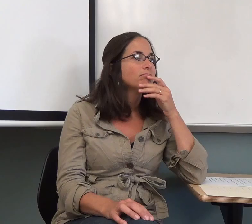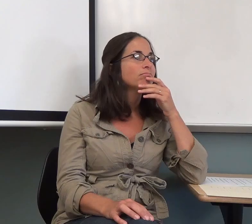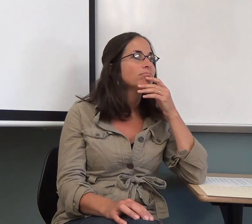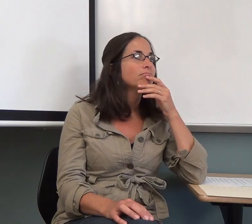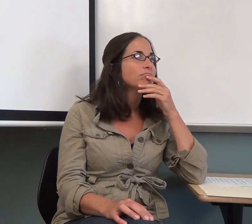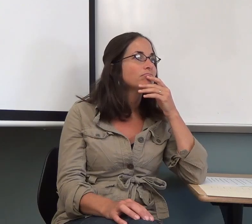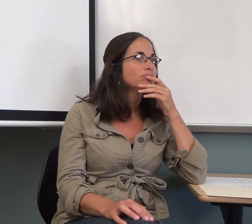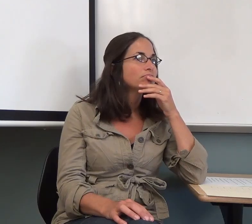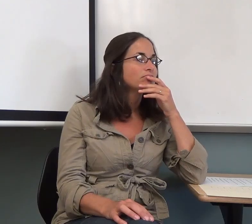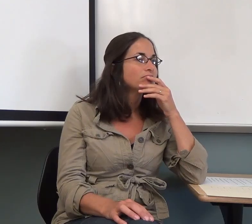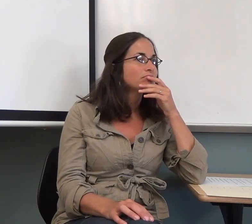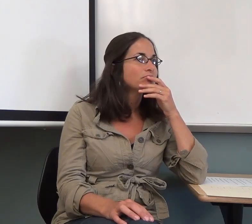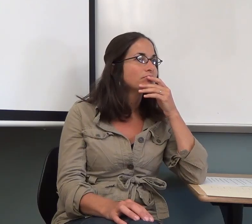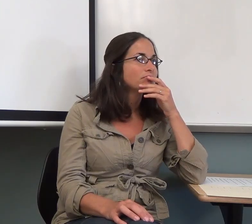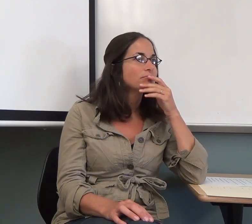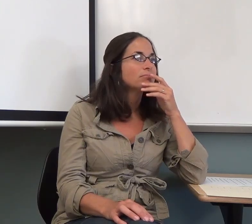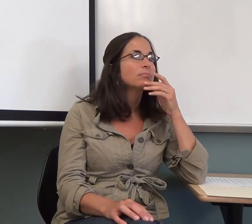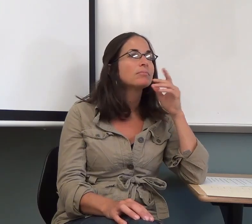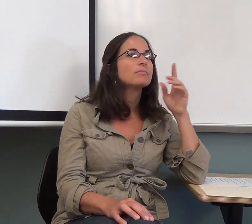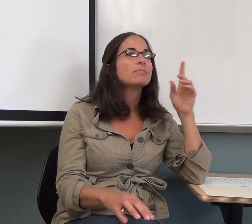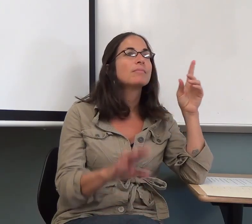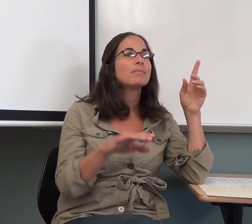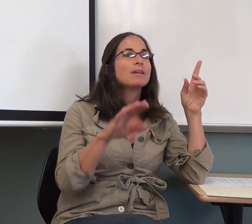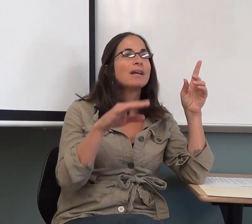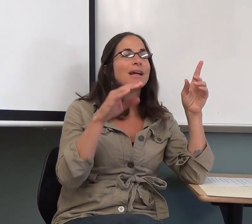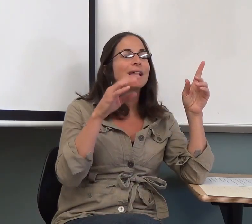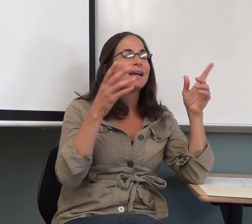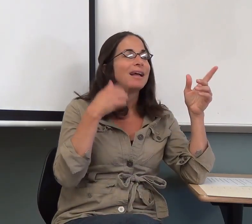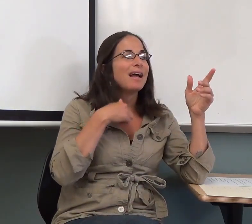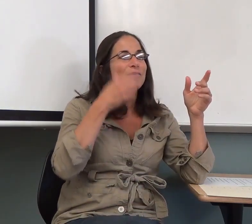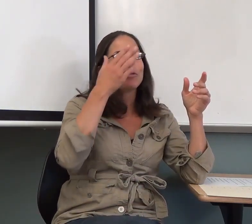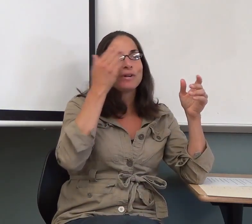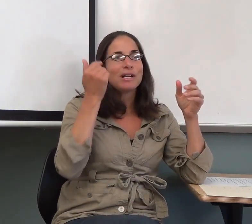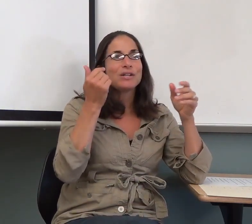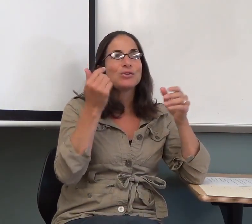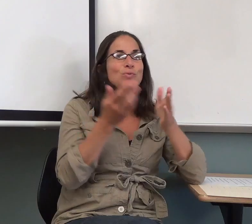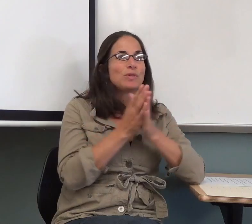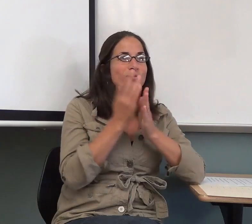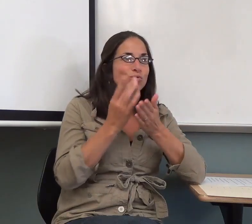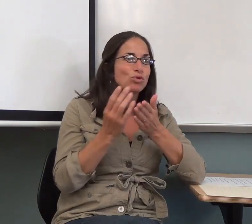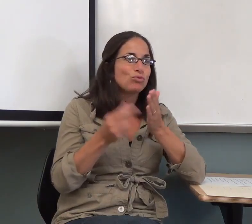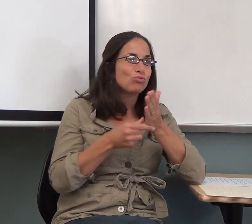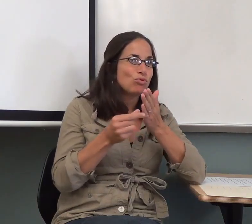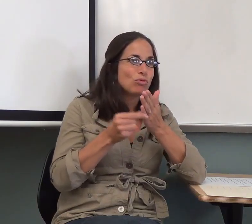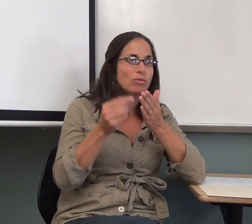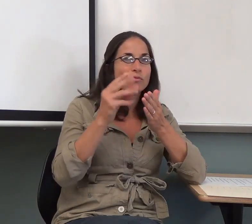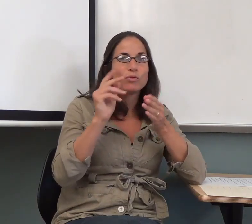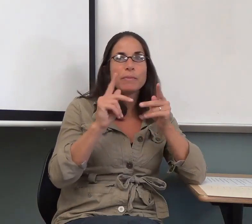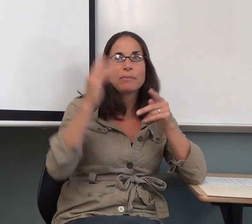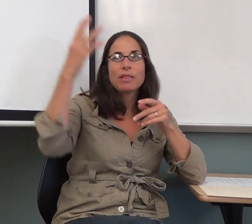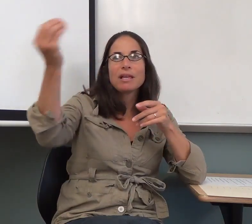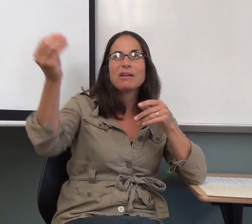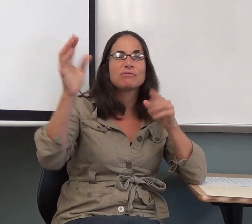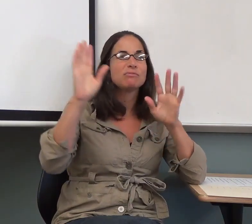prices. I'll collect journals on Monday, you guys. I forgot to ask for them and a couple people left, so I don't wanna disrupt I don't wanna